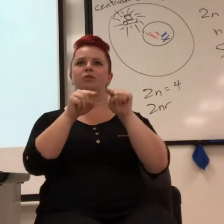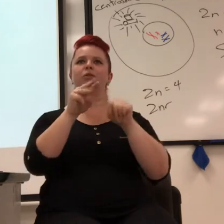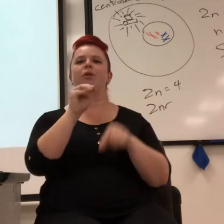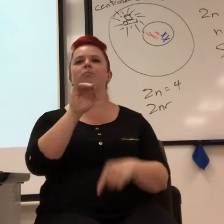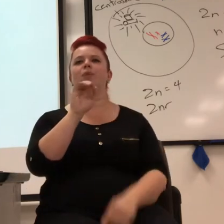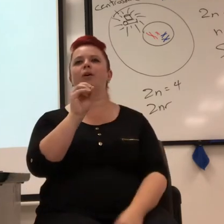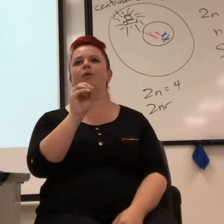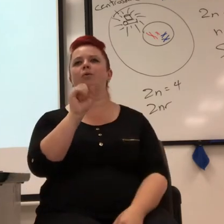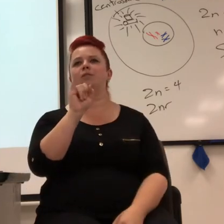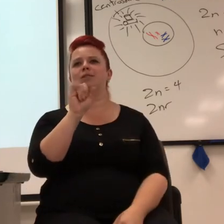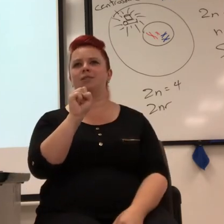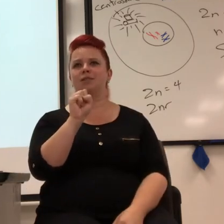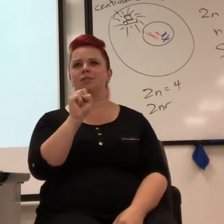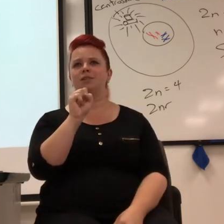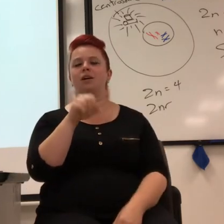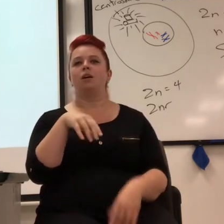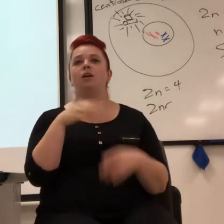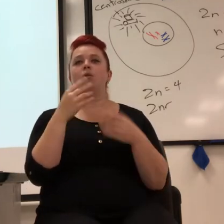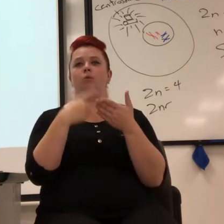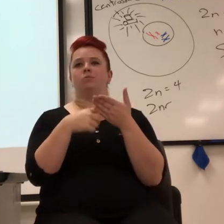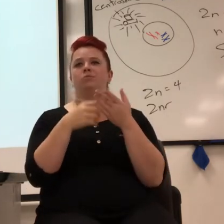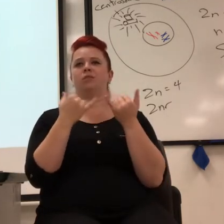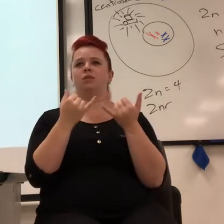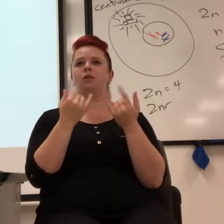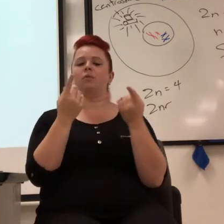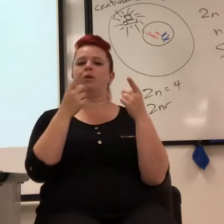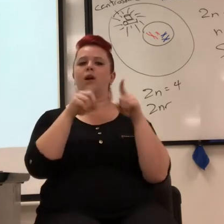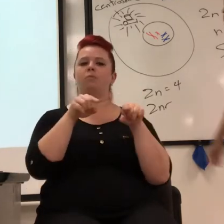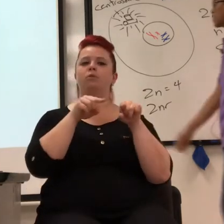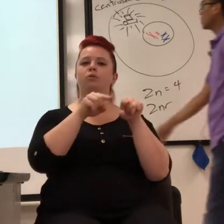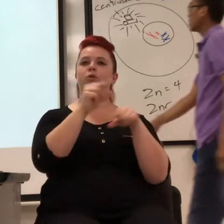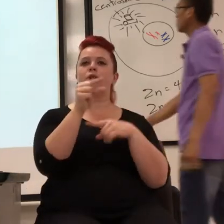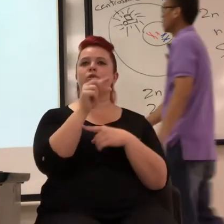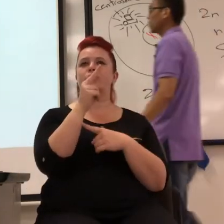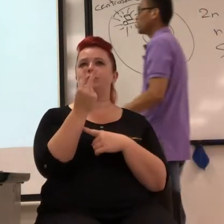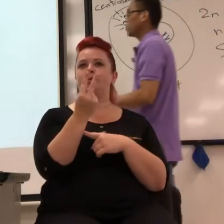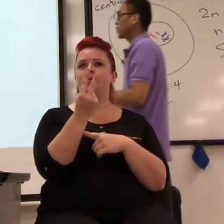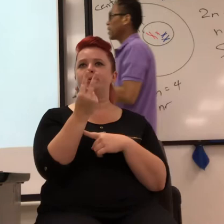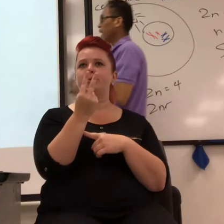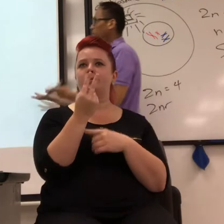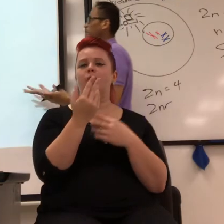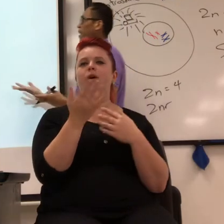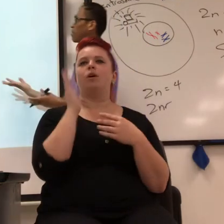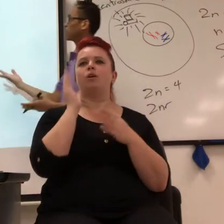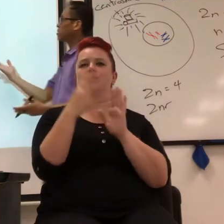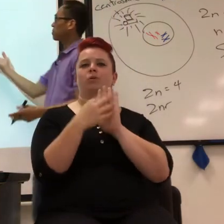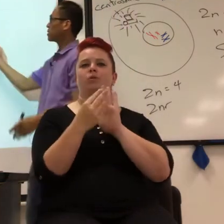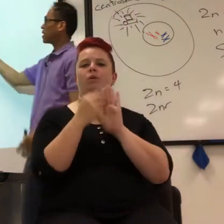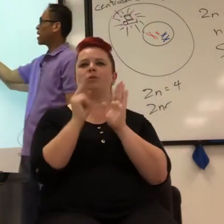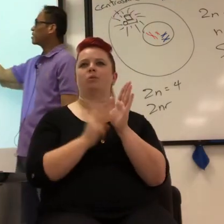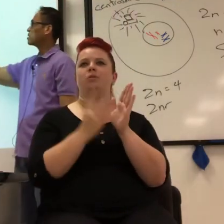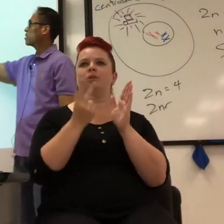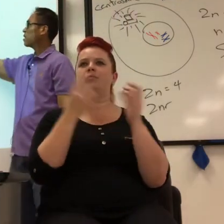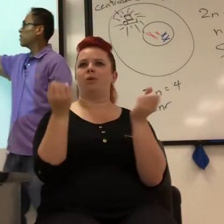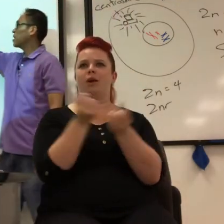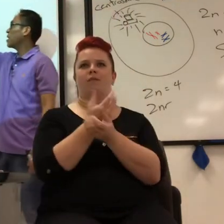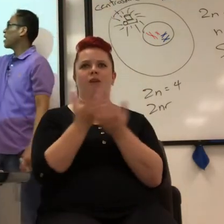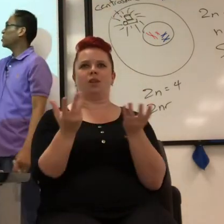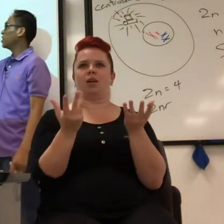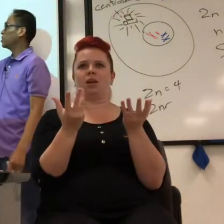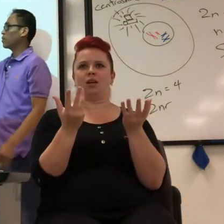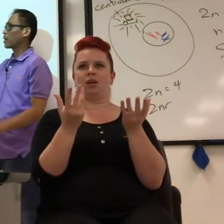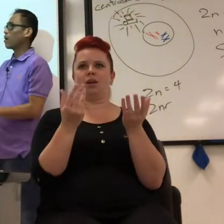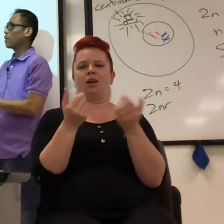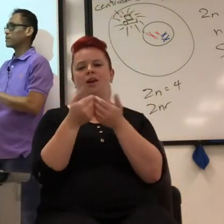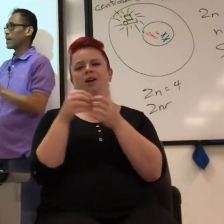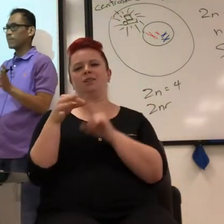today. Now, the other thing that happens maybe in G2, you're going to duplicate everything else besides the DNA